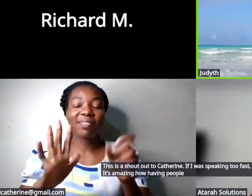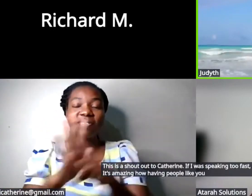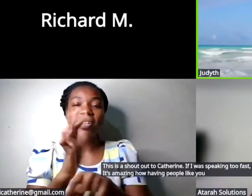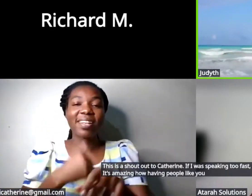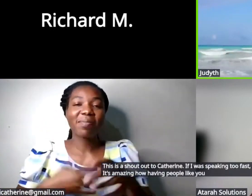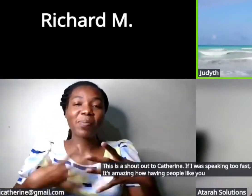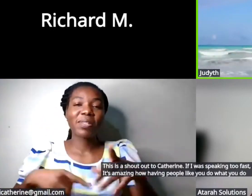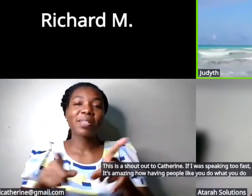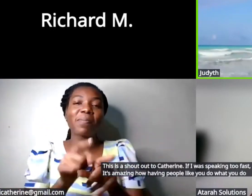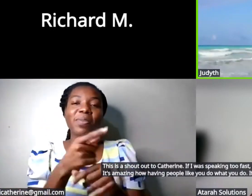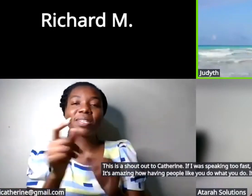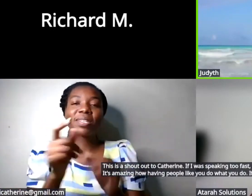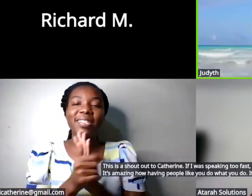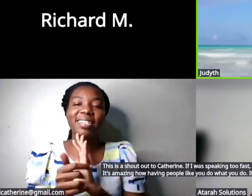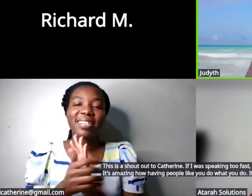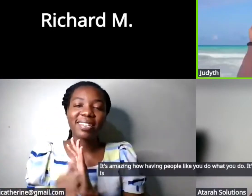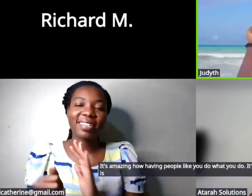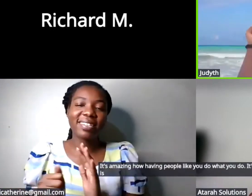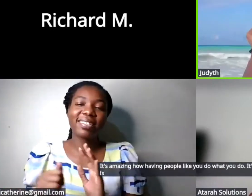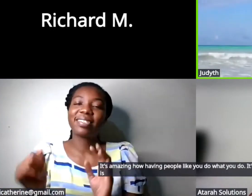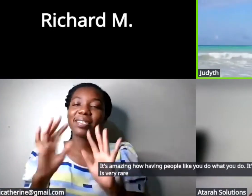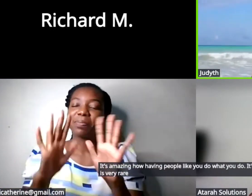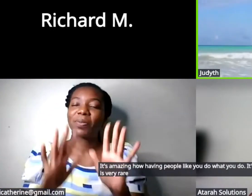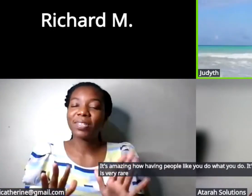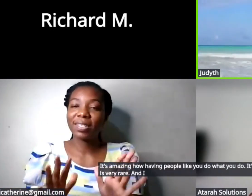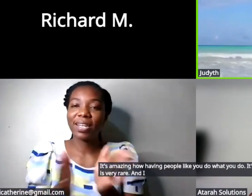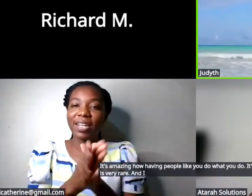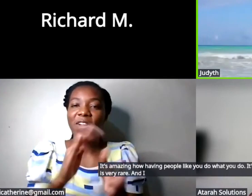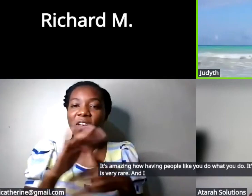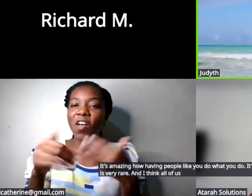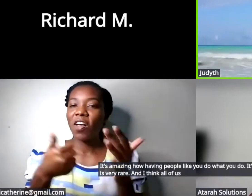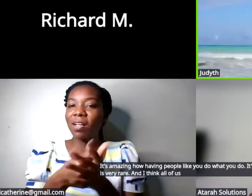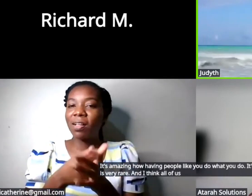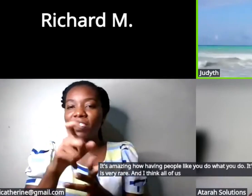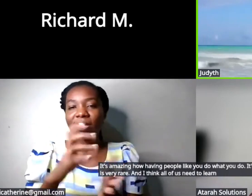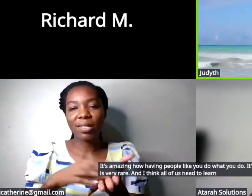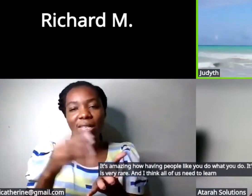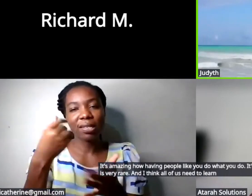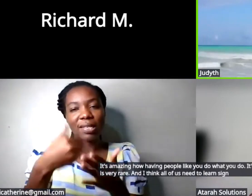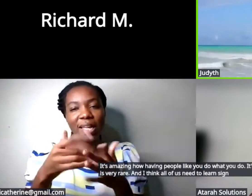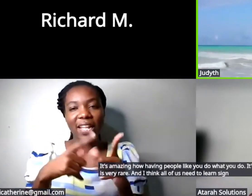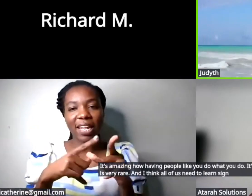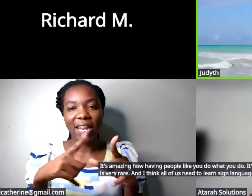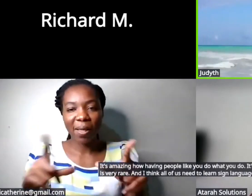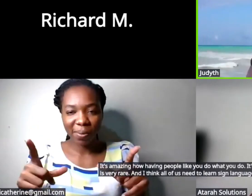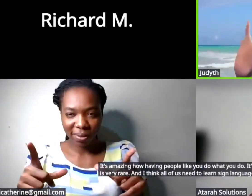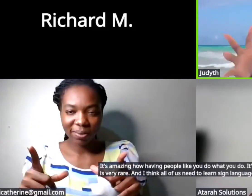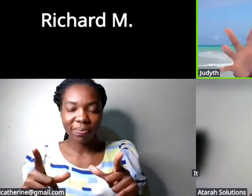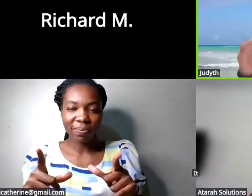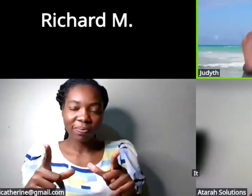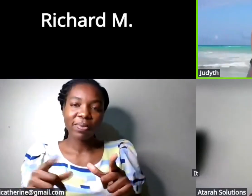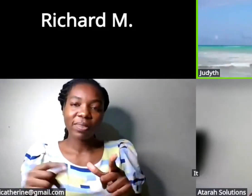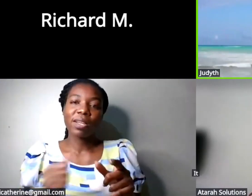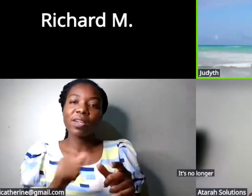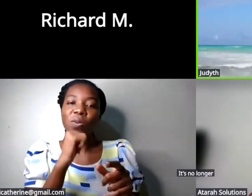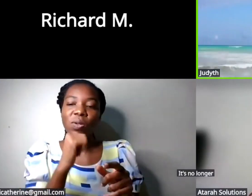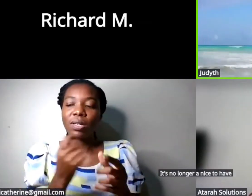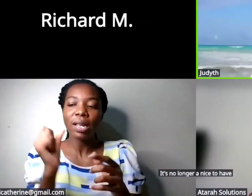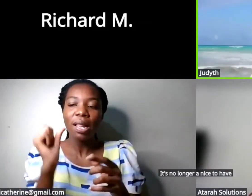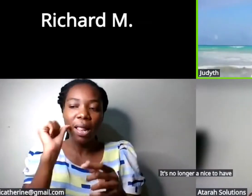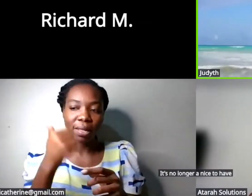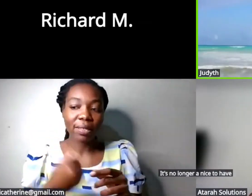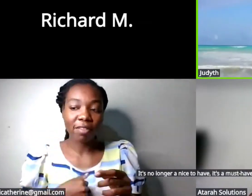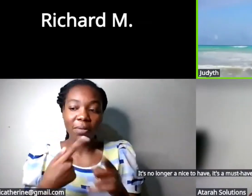It's a skill set that is very rare. And I think all of us need to learn sign language. It's no longer a nice to have, it's a must